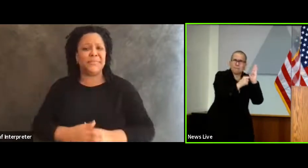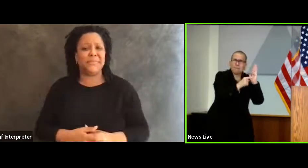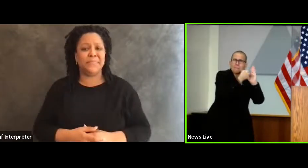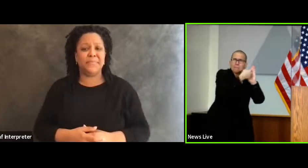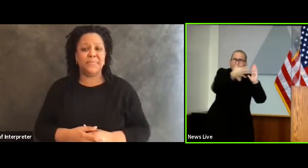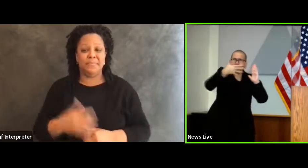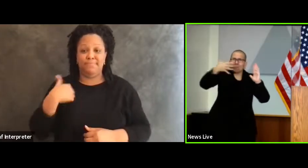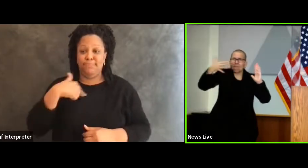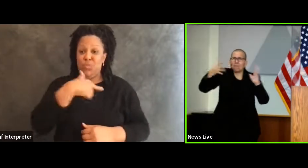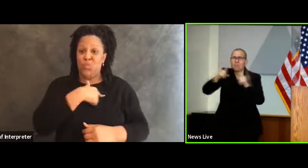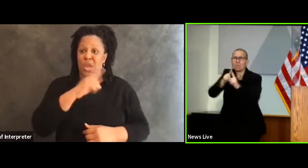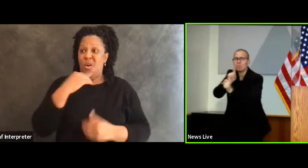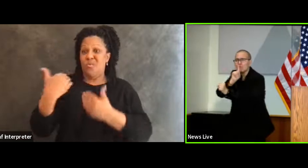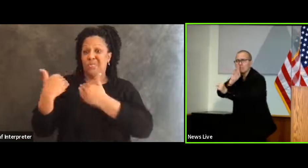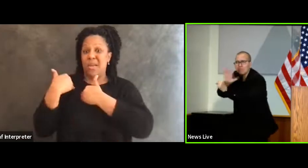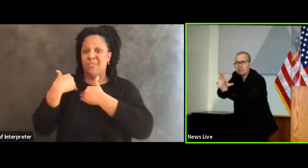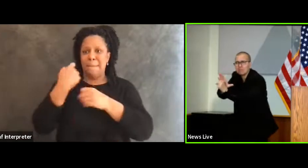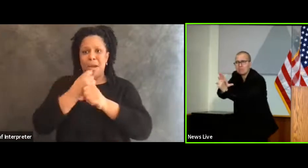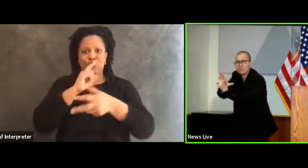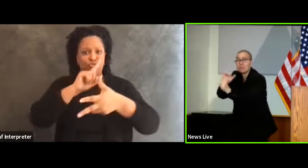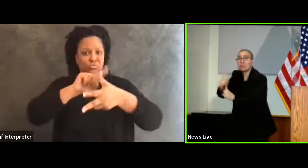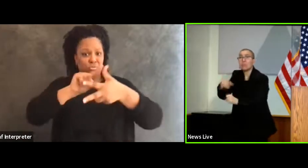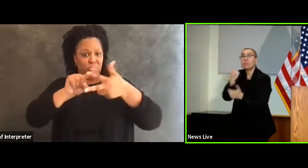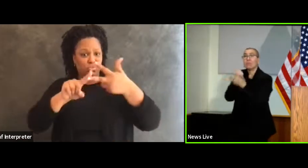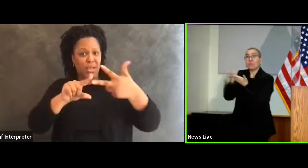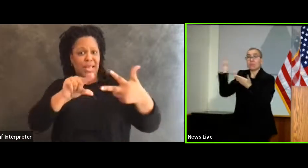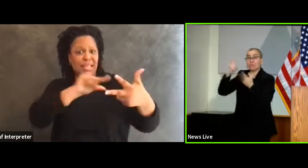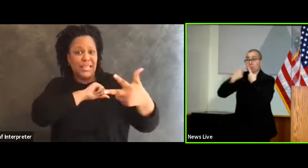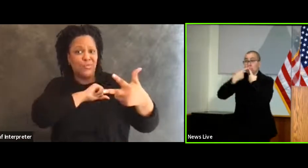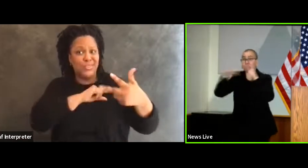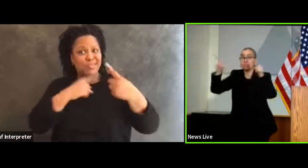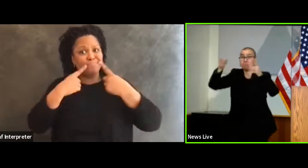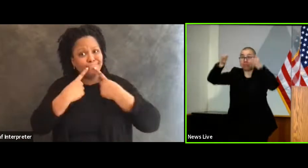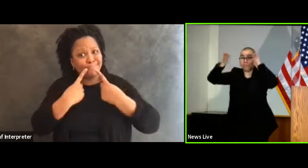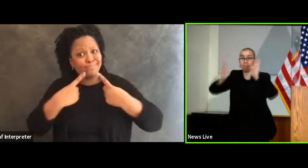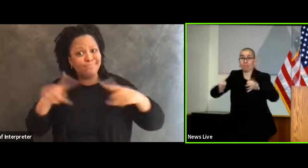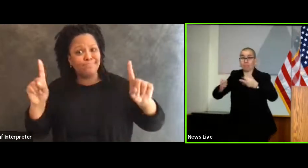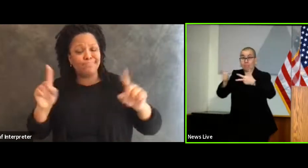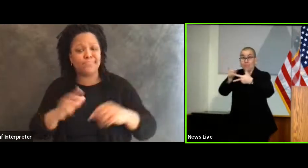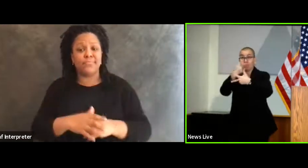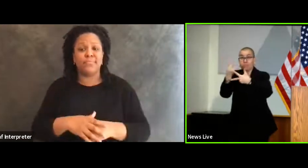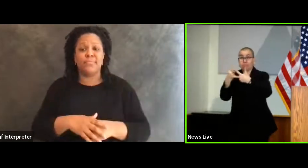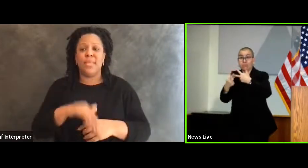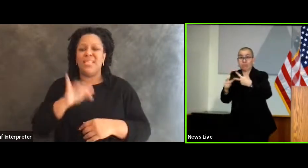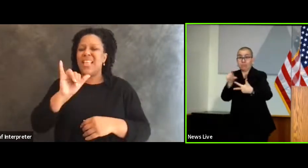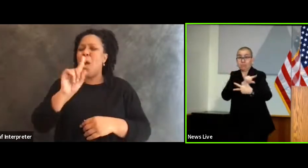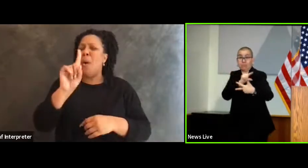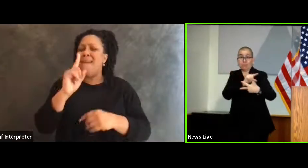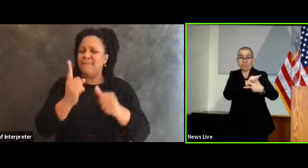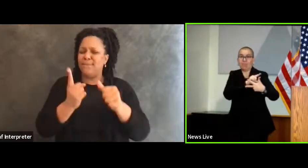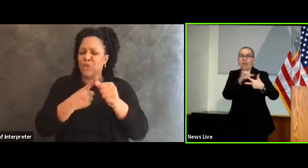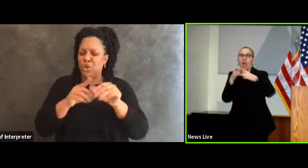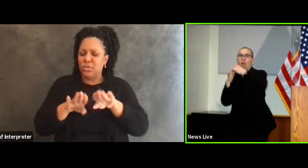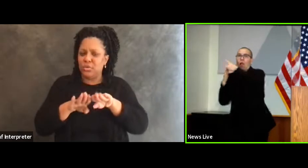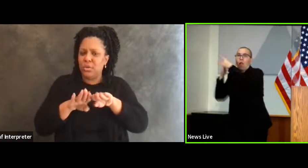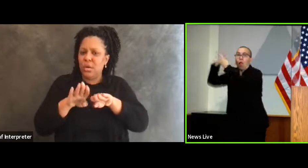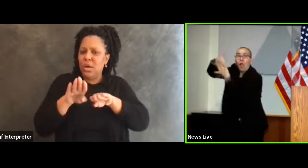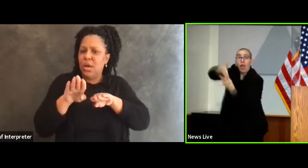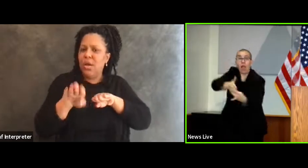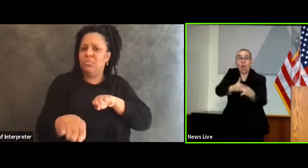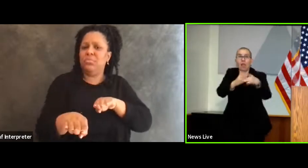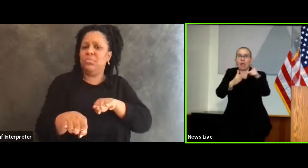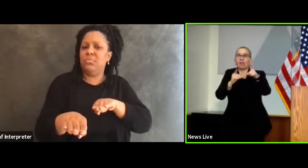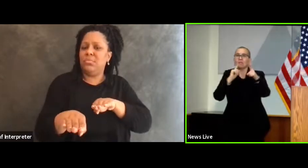first step towards true justice, building a state where every single